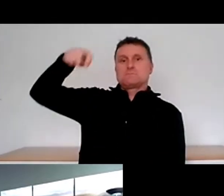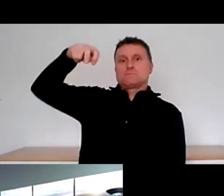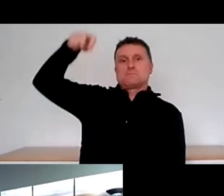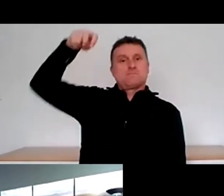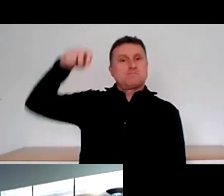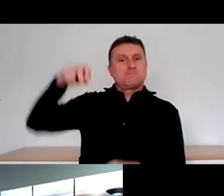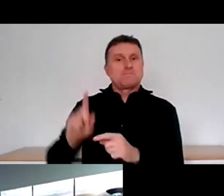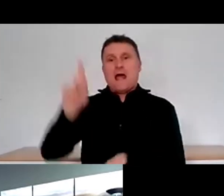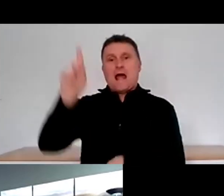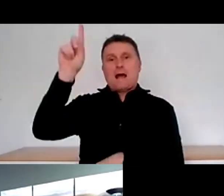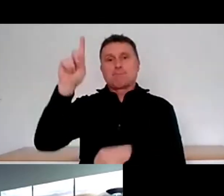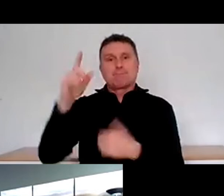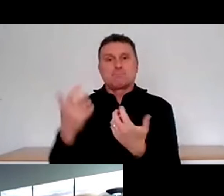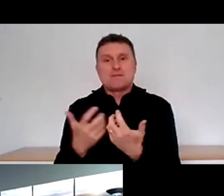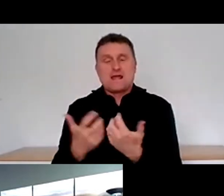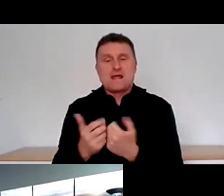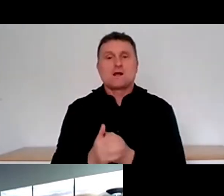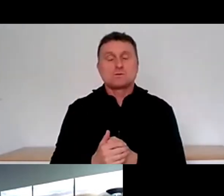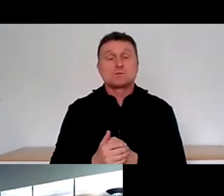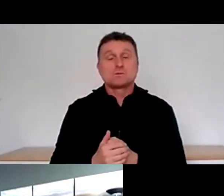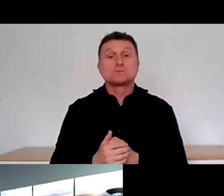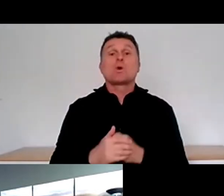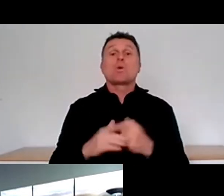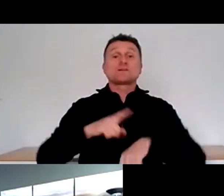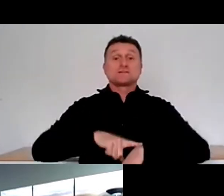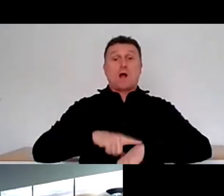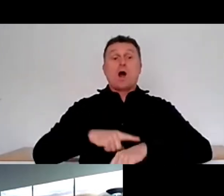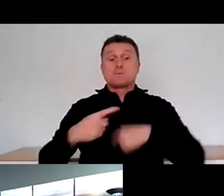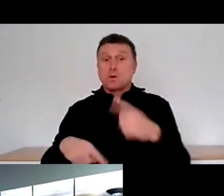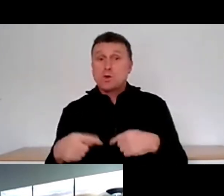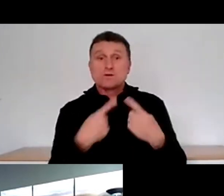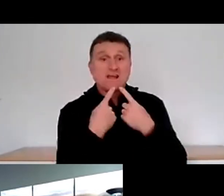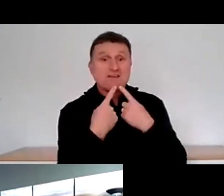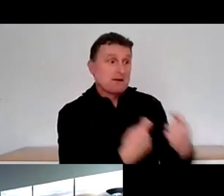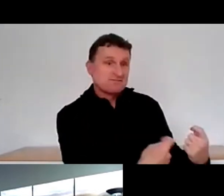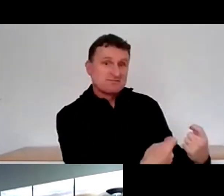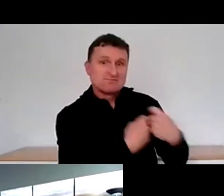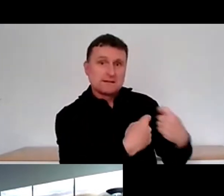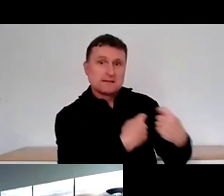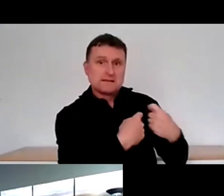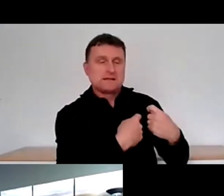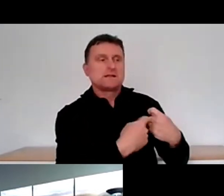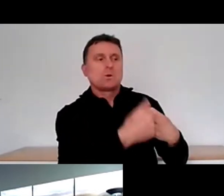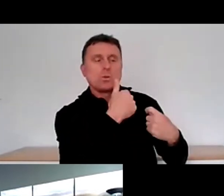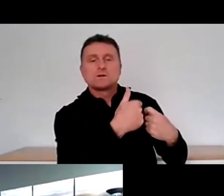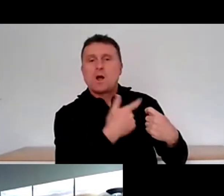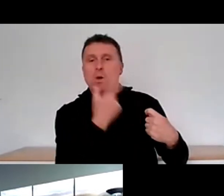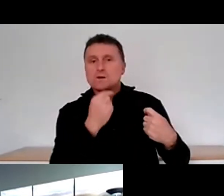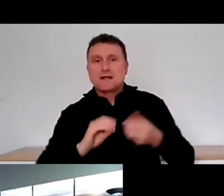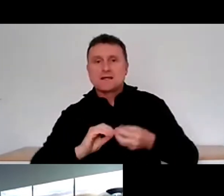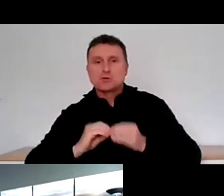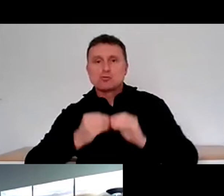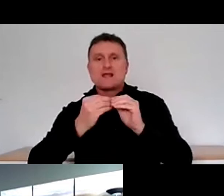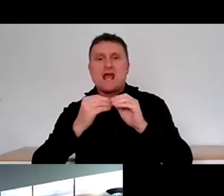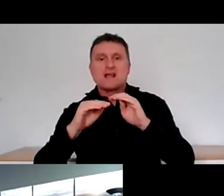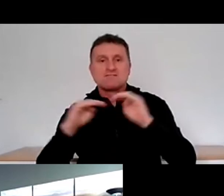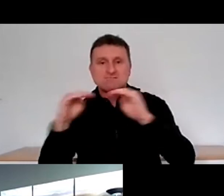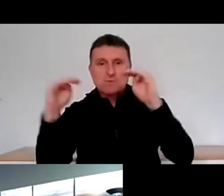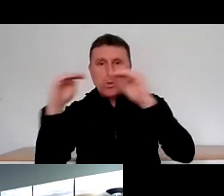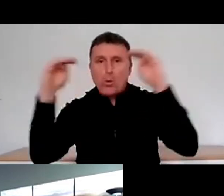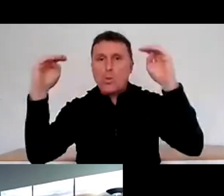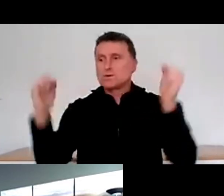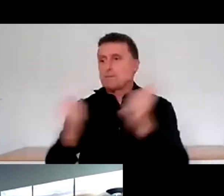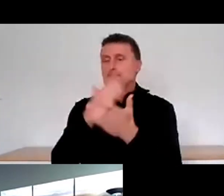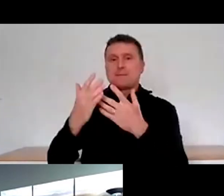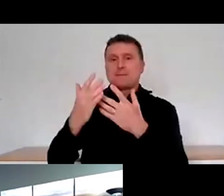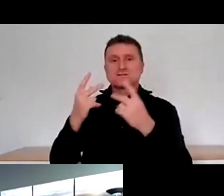work towards building more and more floors that will actually bring this vision to life. So this isn't something that we can